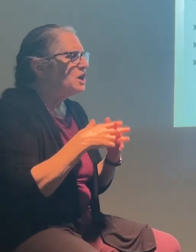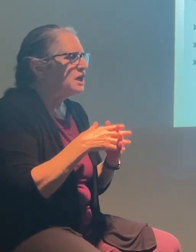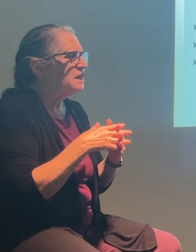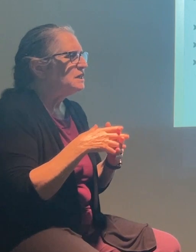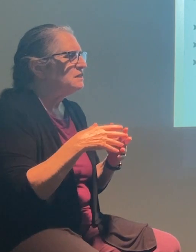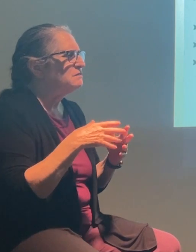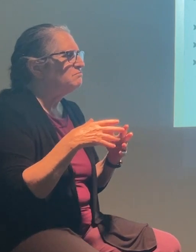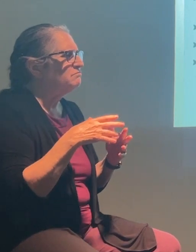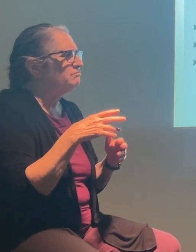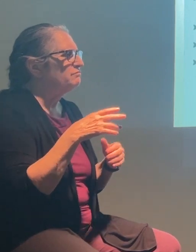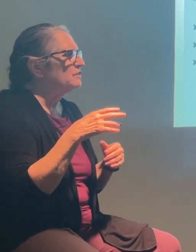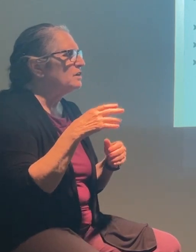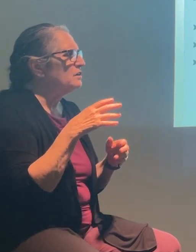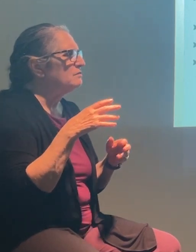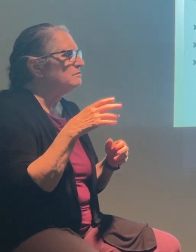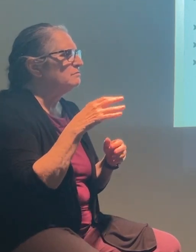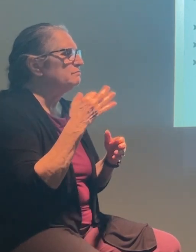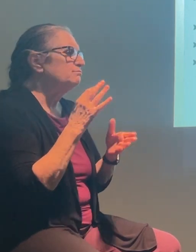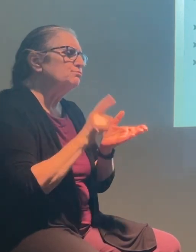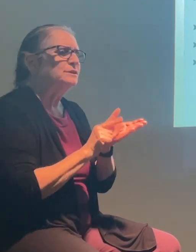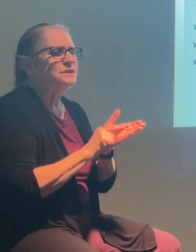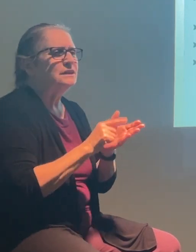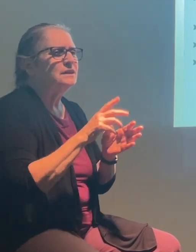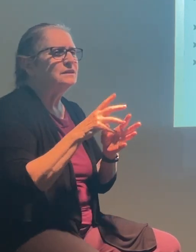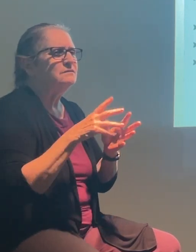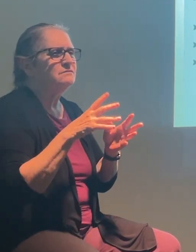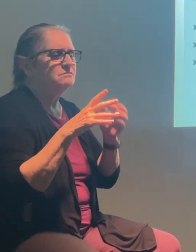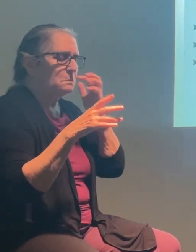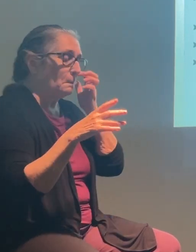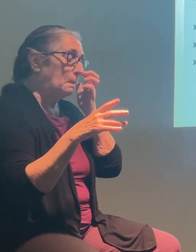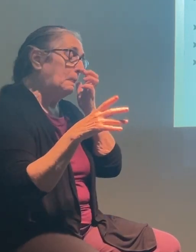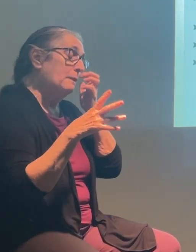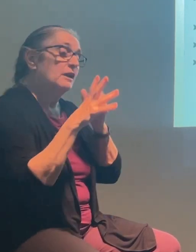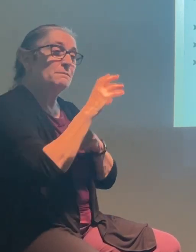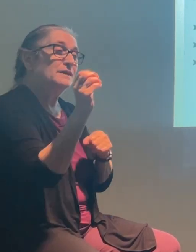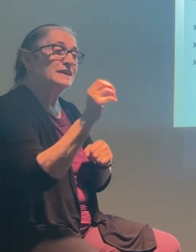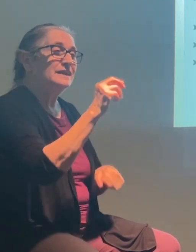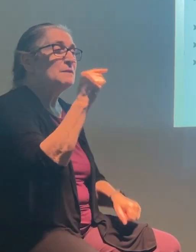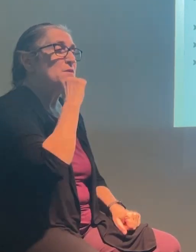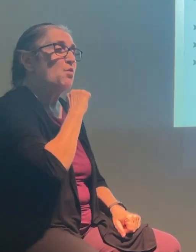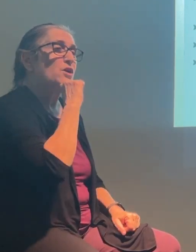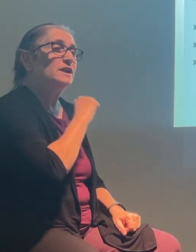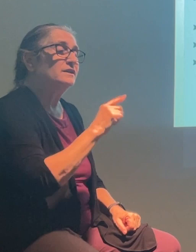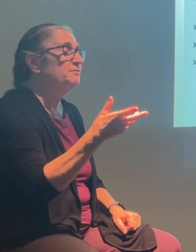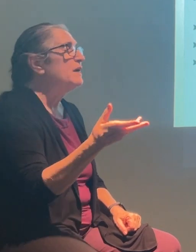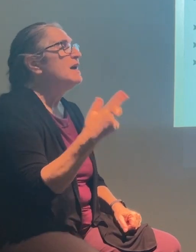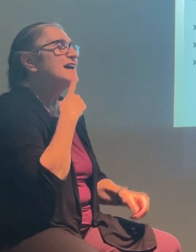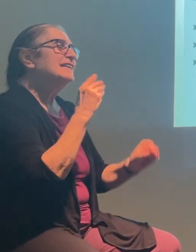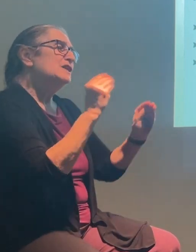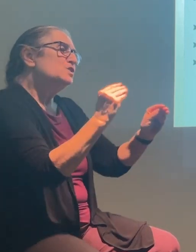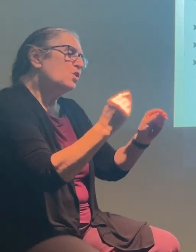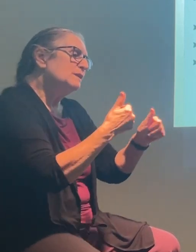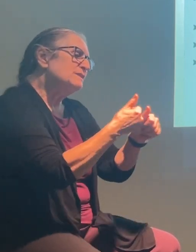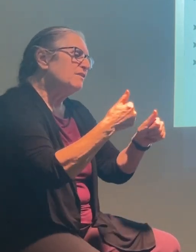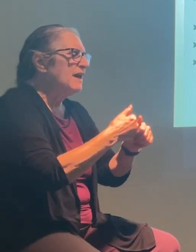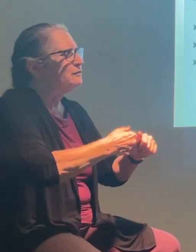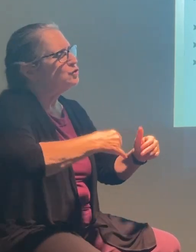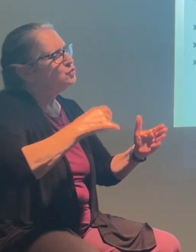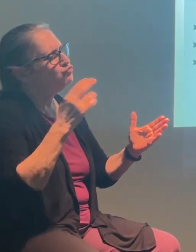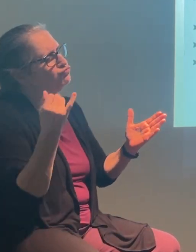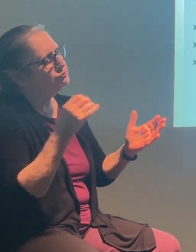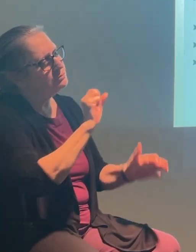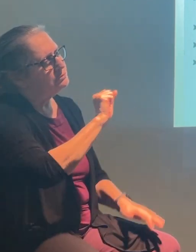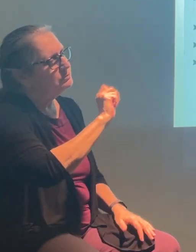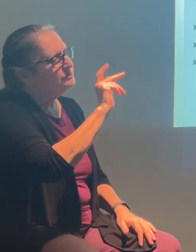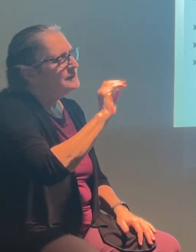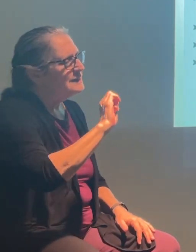Milwaukee. And he basically taught himself while doing this how to sketch, how to paint,